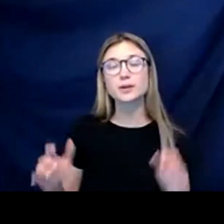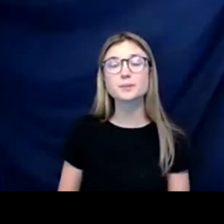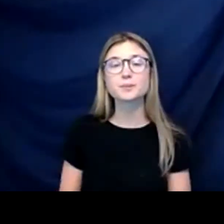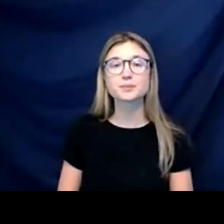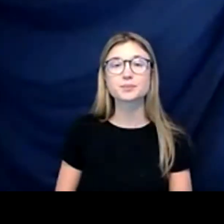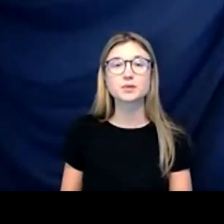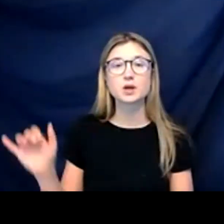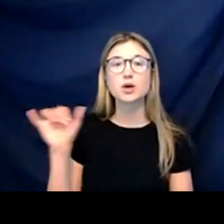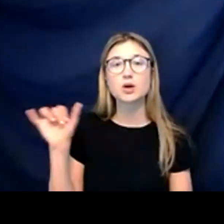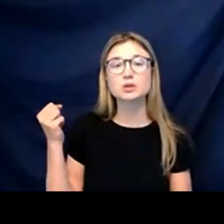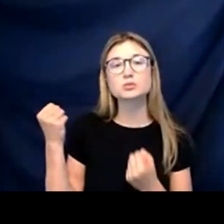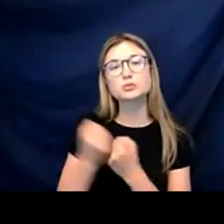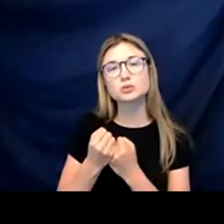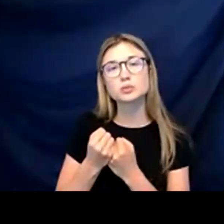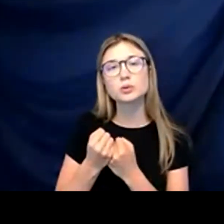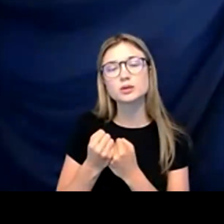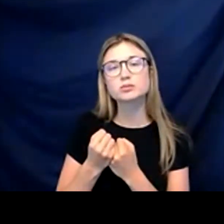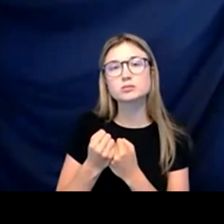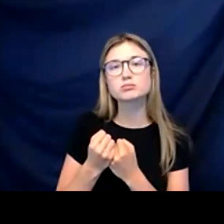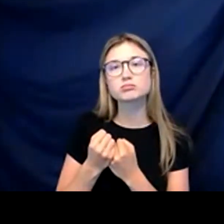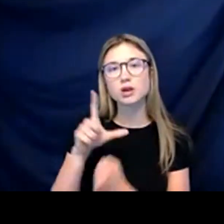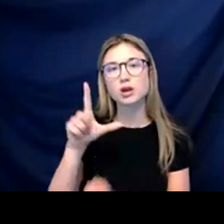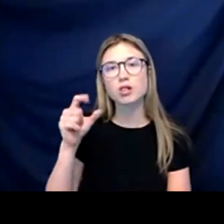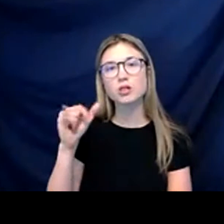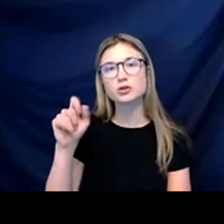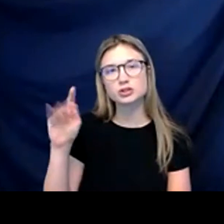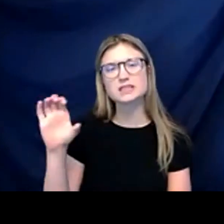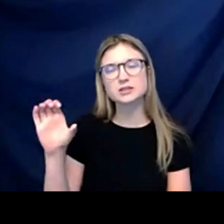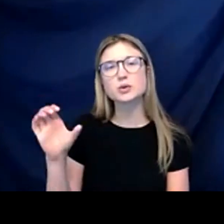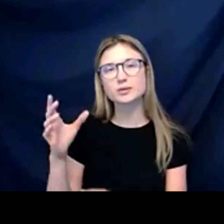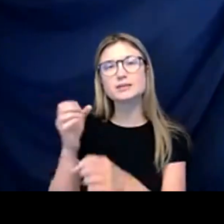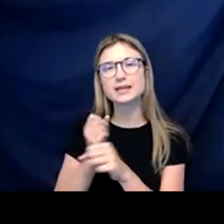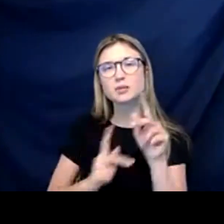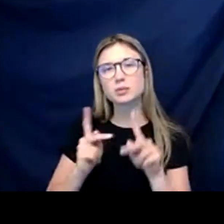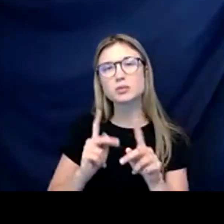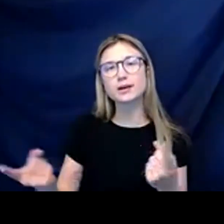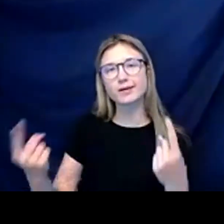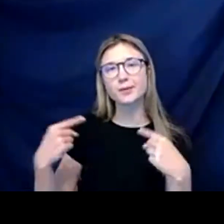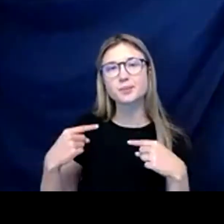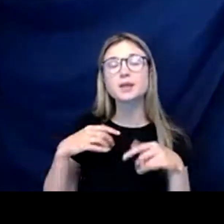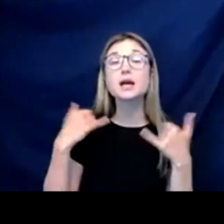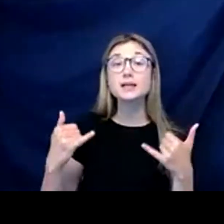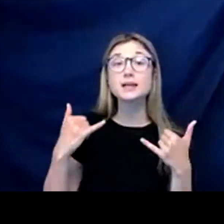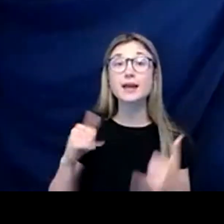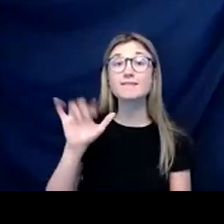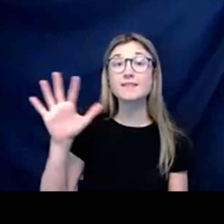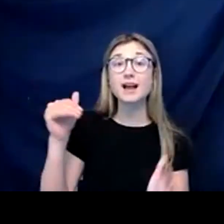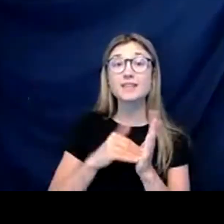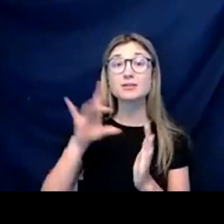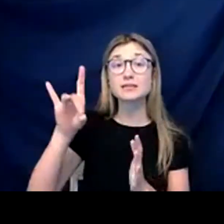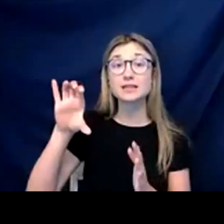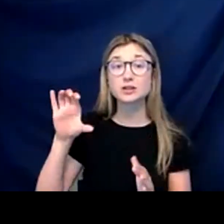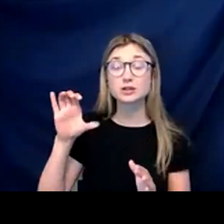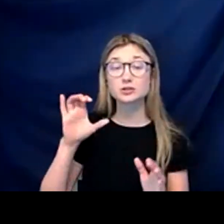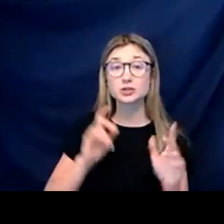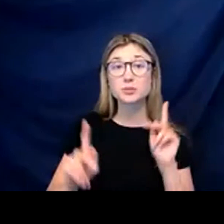also support logistics on attendance. To date, over 5,800 participants